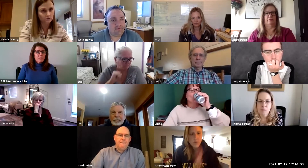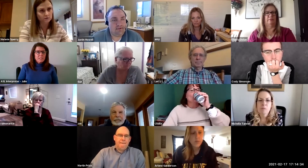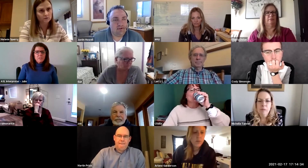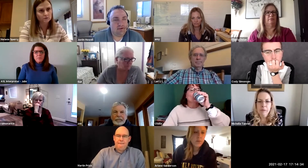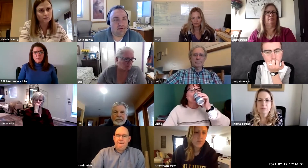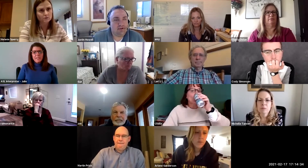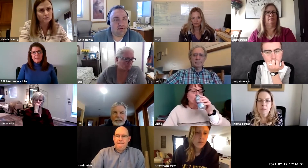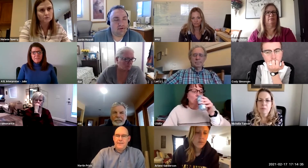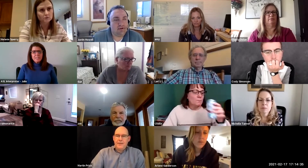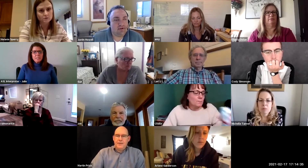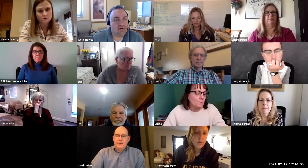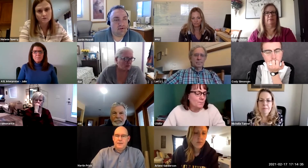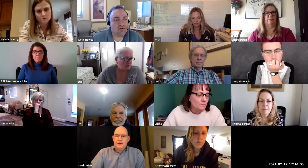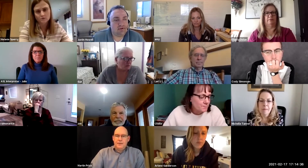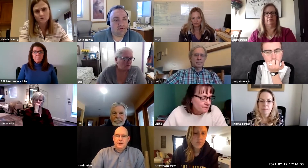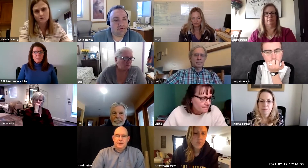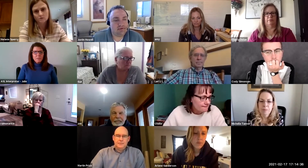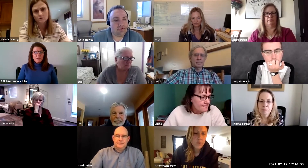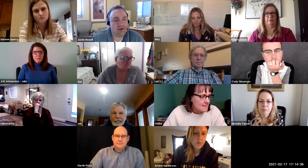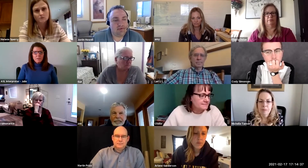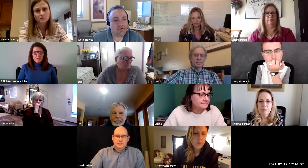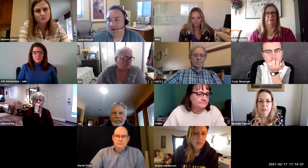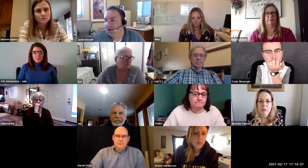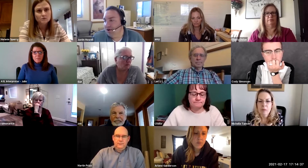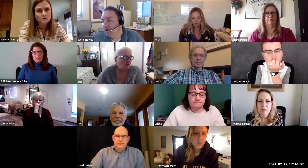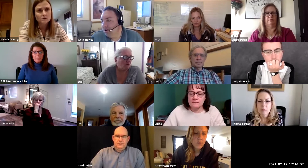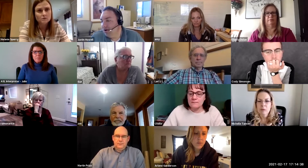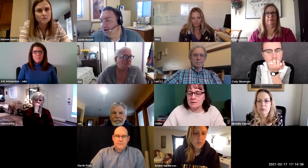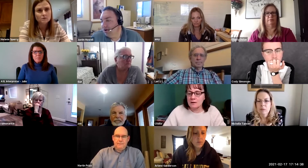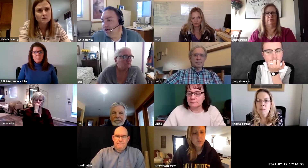And Melanie says get that fixed.